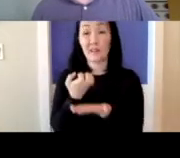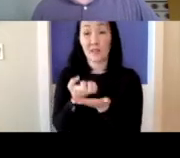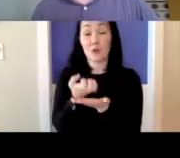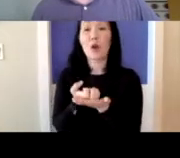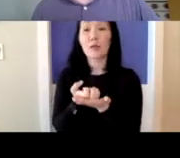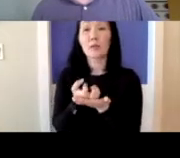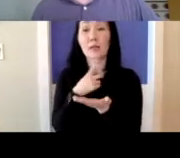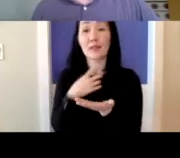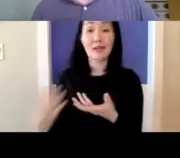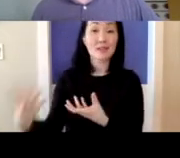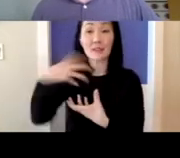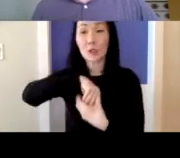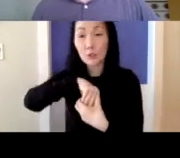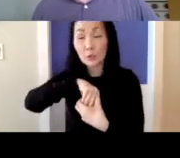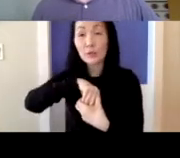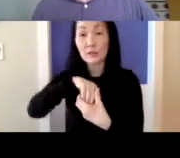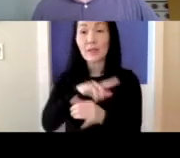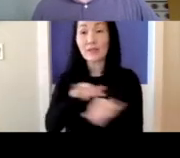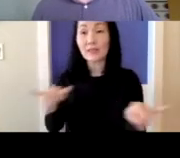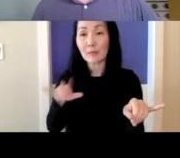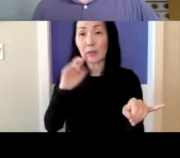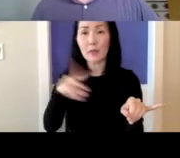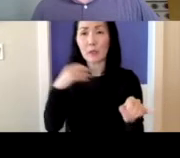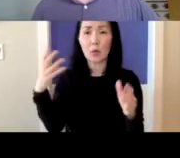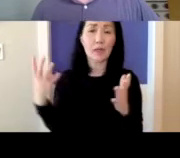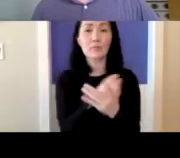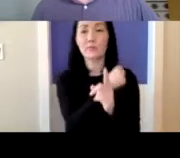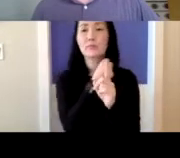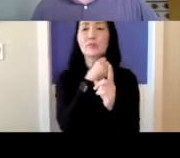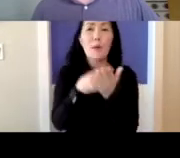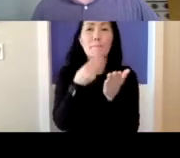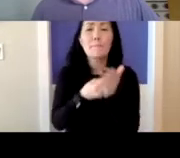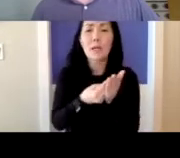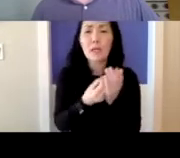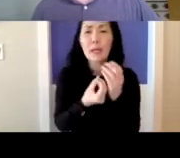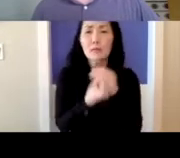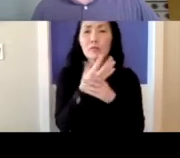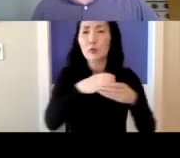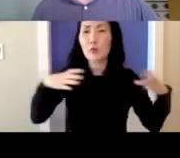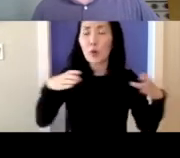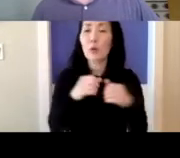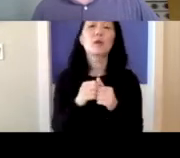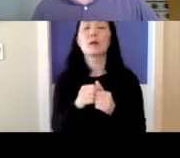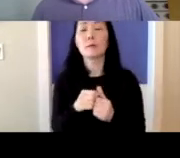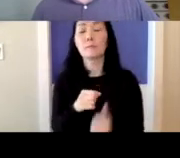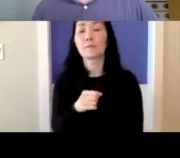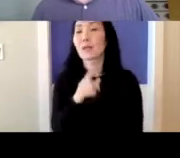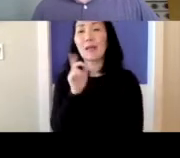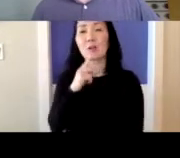that is inclusive at the same time? A resilient economy isn't the same thing as building back what we had before.